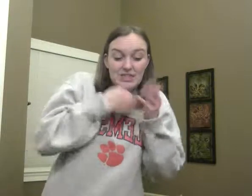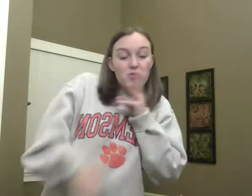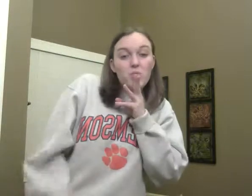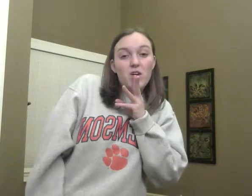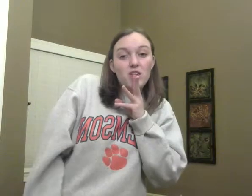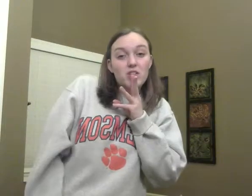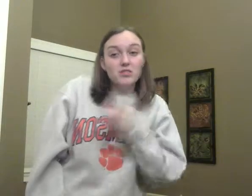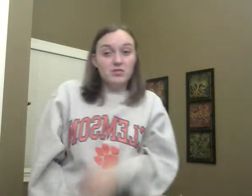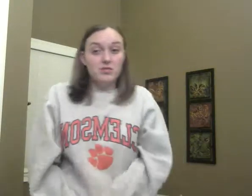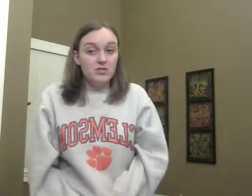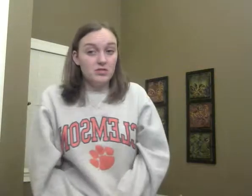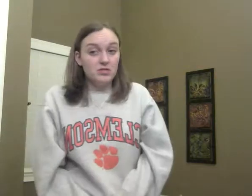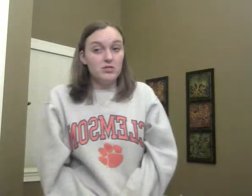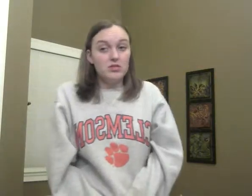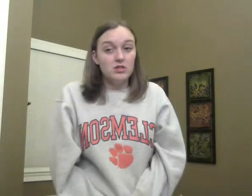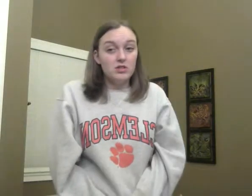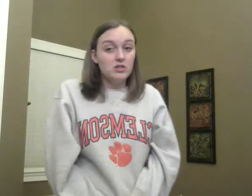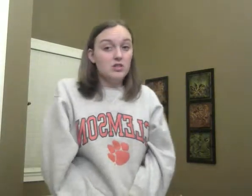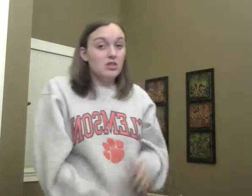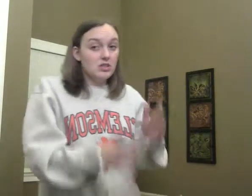give both Emily and Josh our cheer.